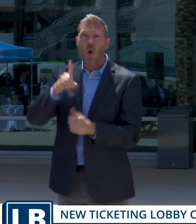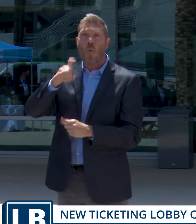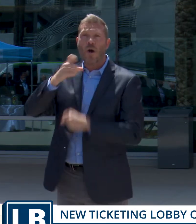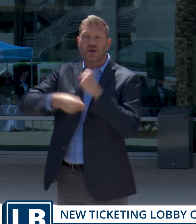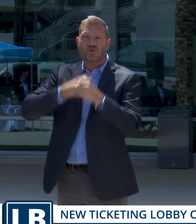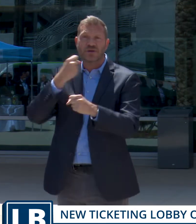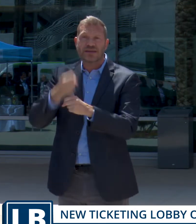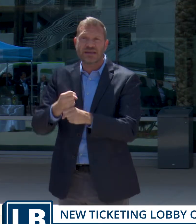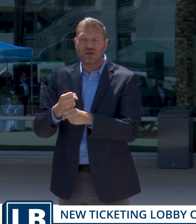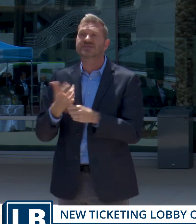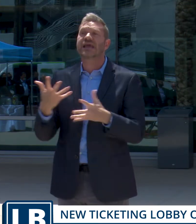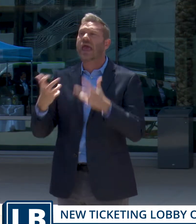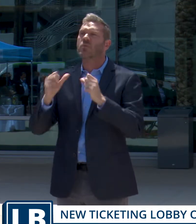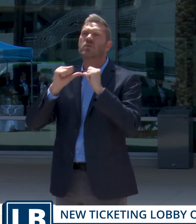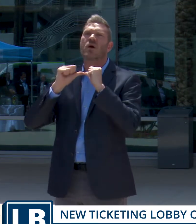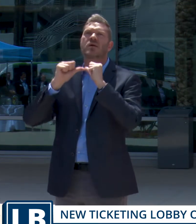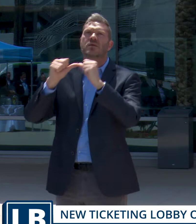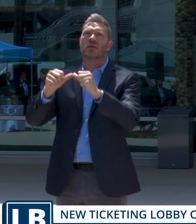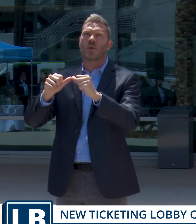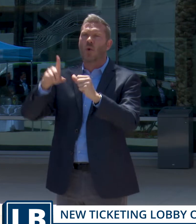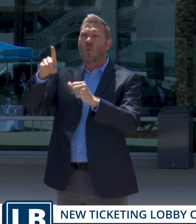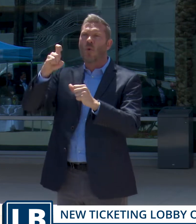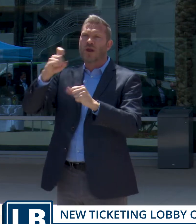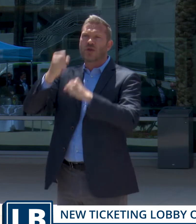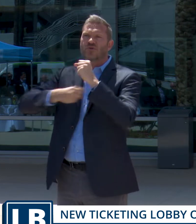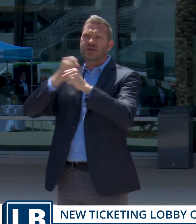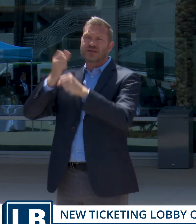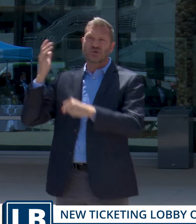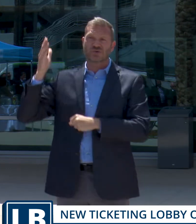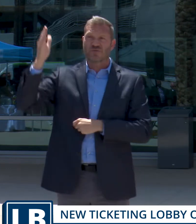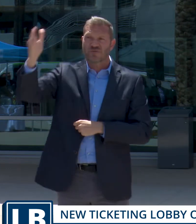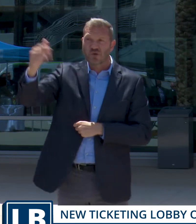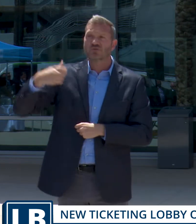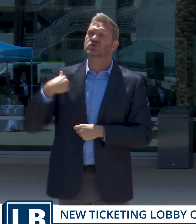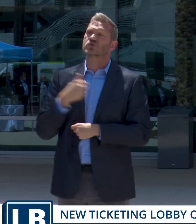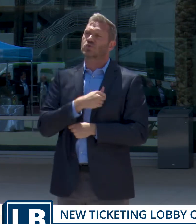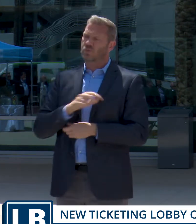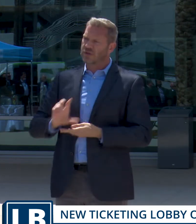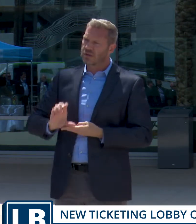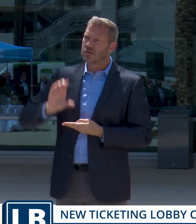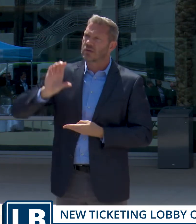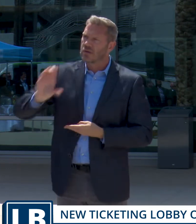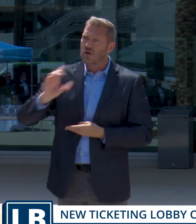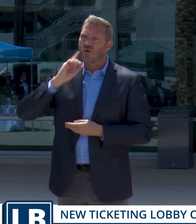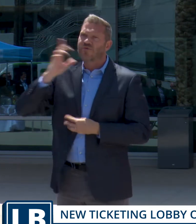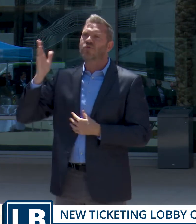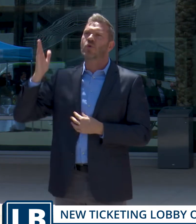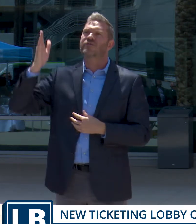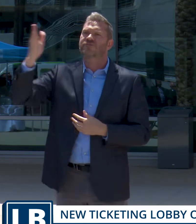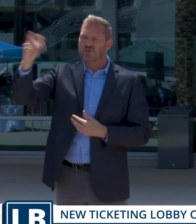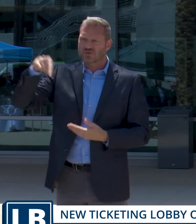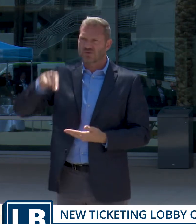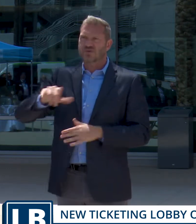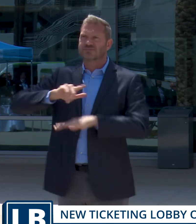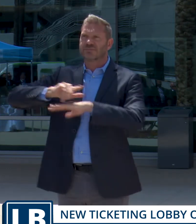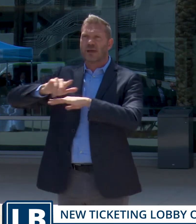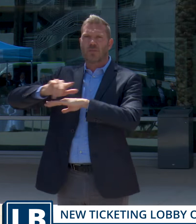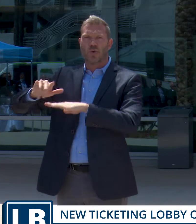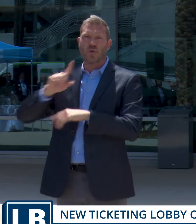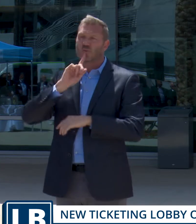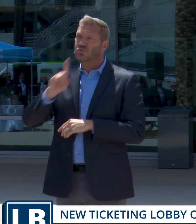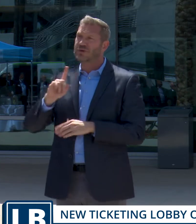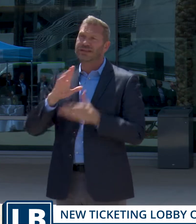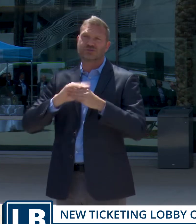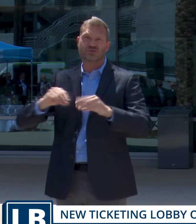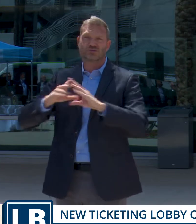keep this going for another 100 years, to really invest in the future of this amazing facility that has such a storied history and has